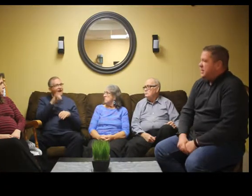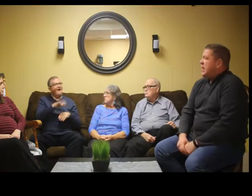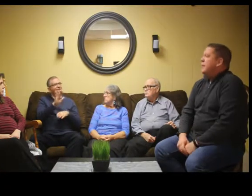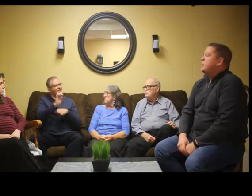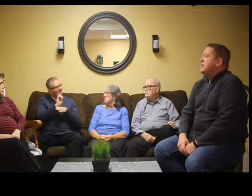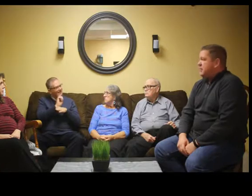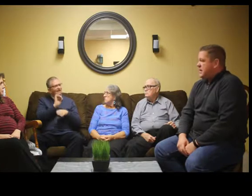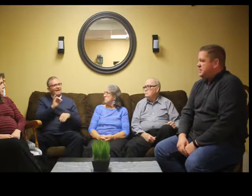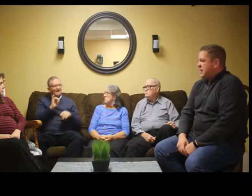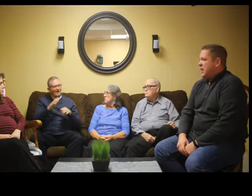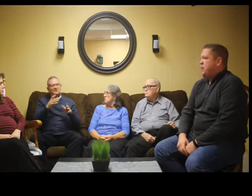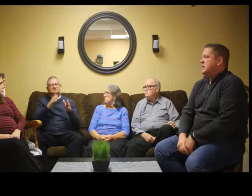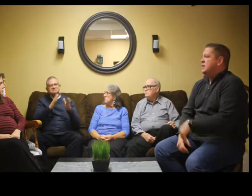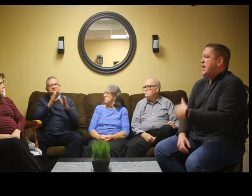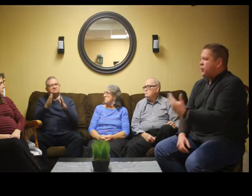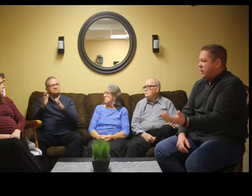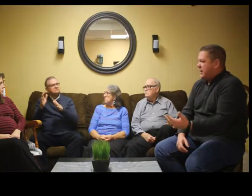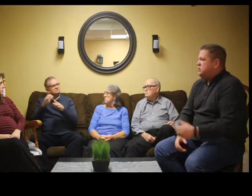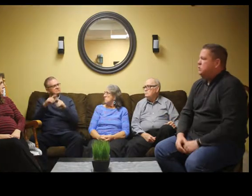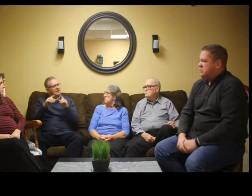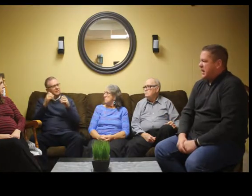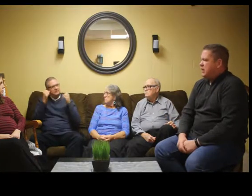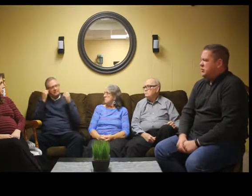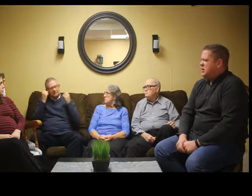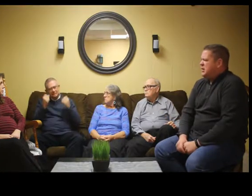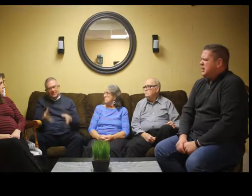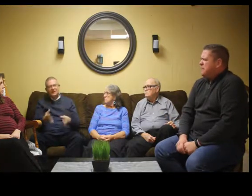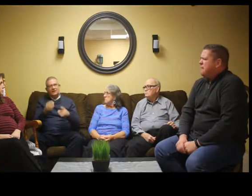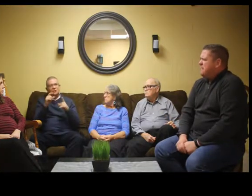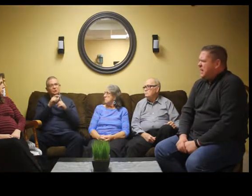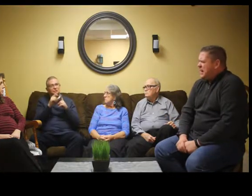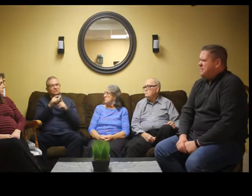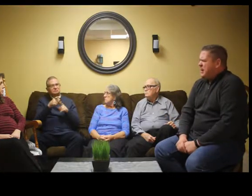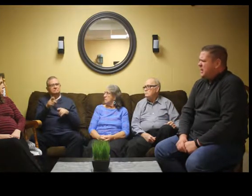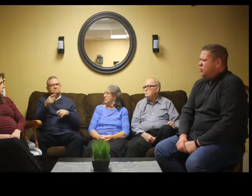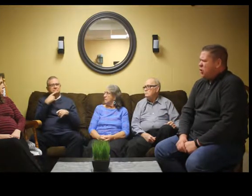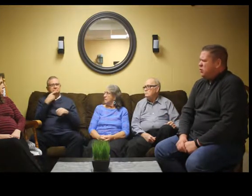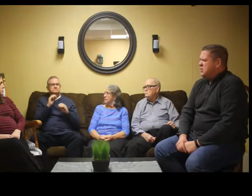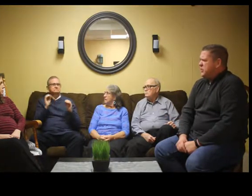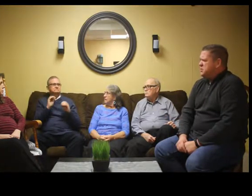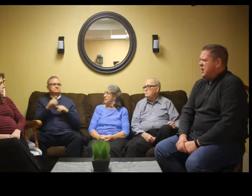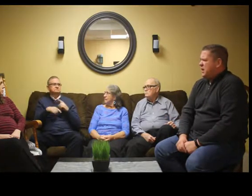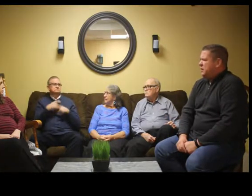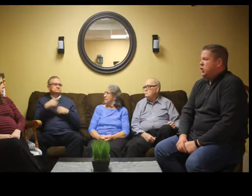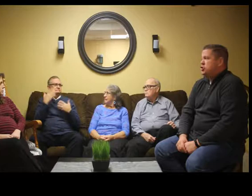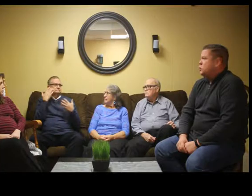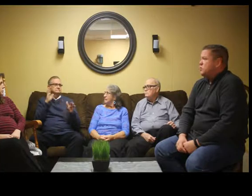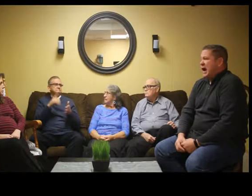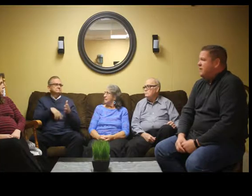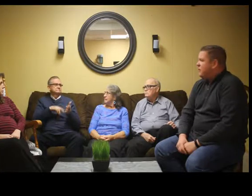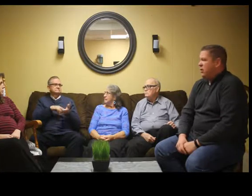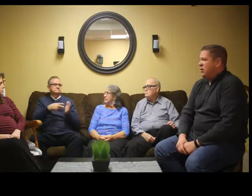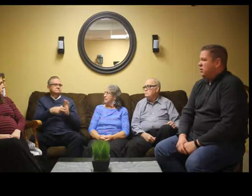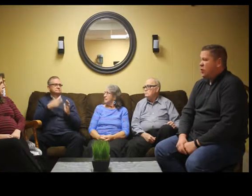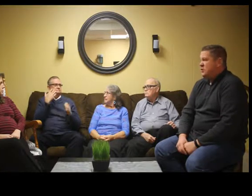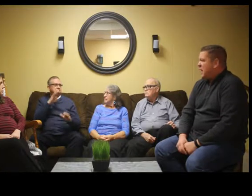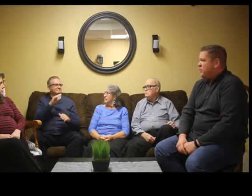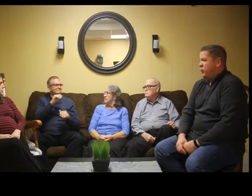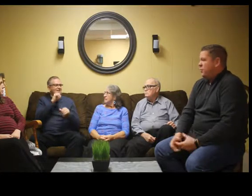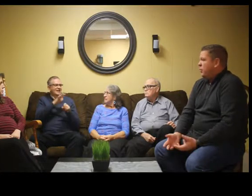And they would tell me that sign, and I realized that Ecuador had its own sign language. But many, many words they would say, there's no sign for it. No sign for it. We don't know what it